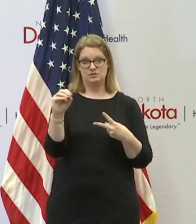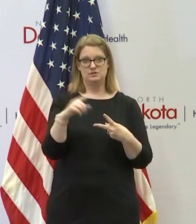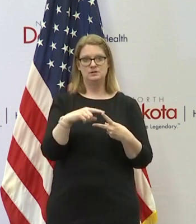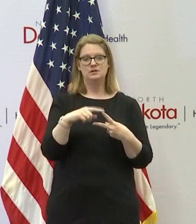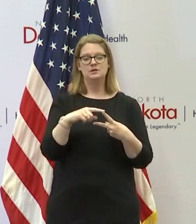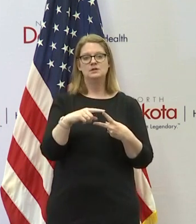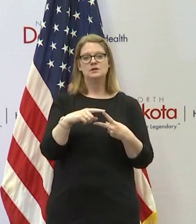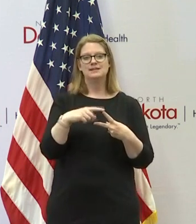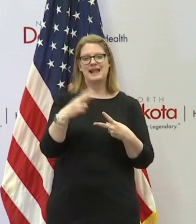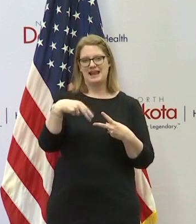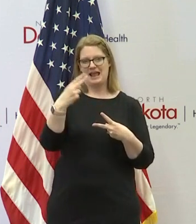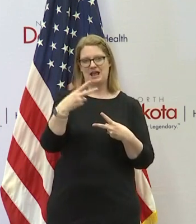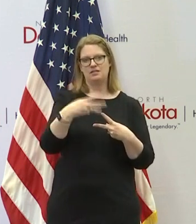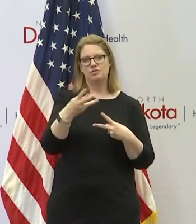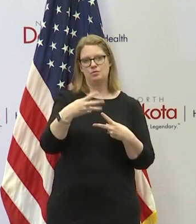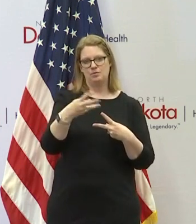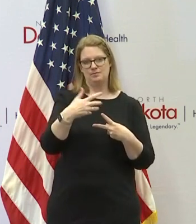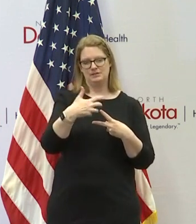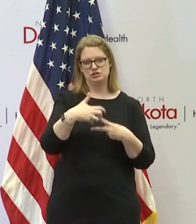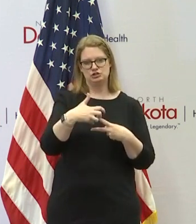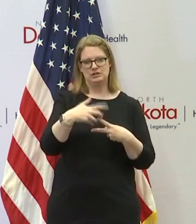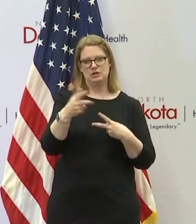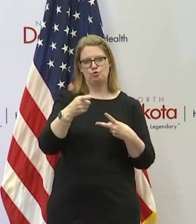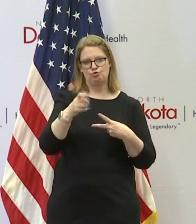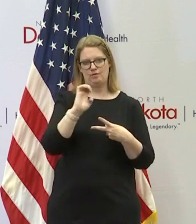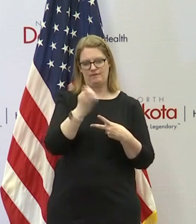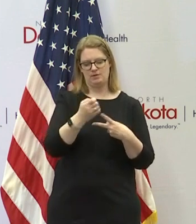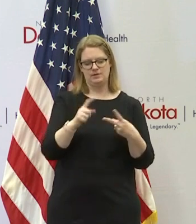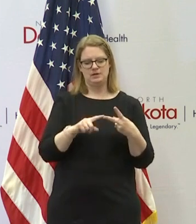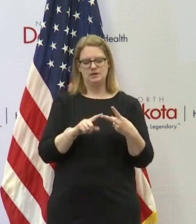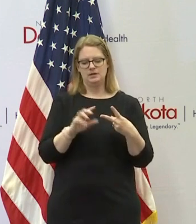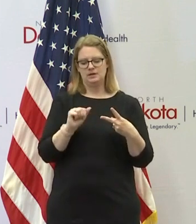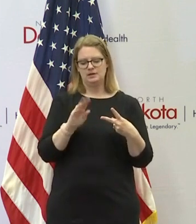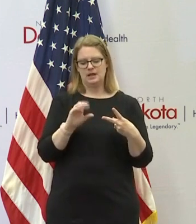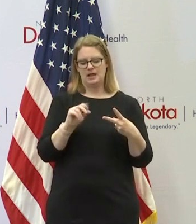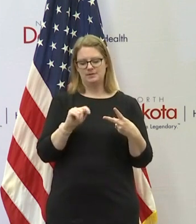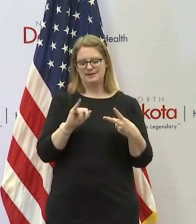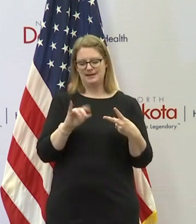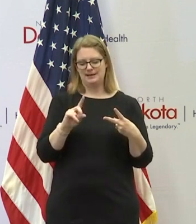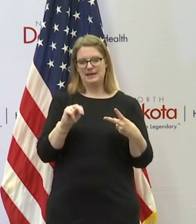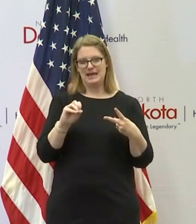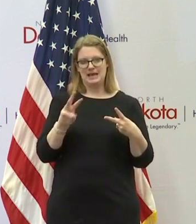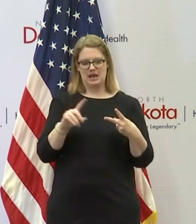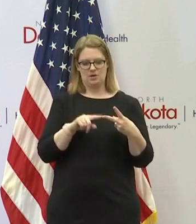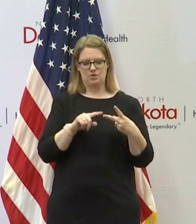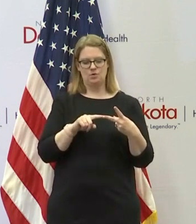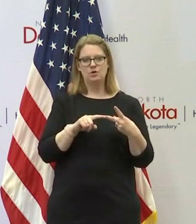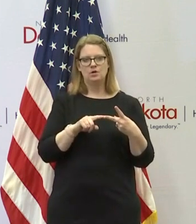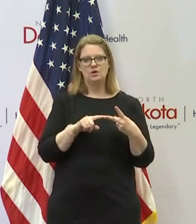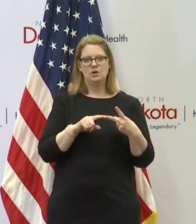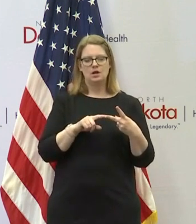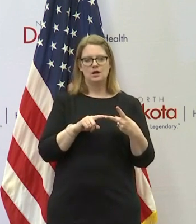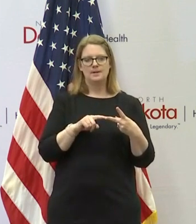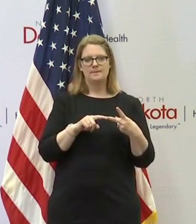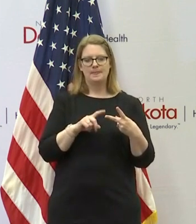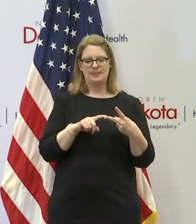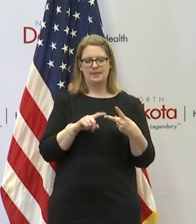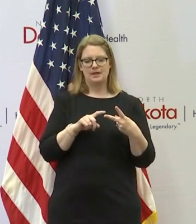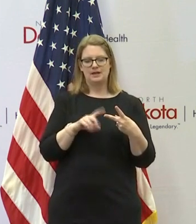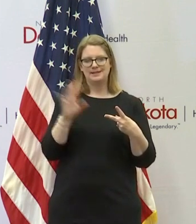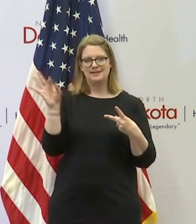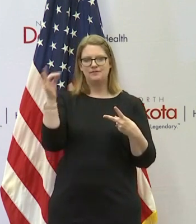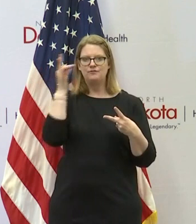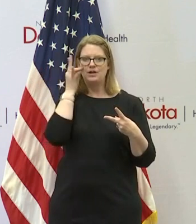high throughput machine that we have in a lab and run in a controlled environment. The second is the Abbott ID Now machines, which have received a lot of attention, and the